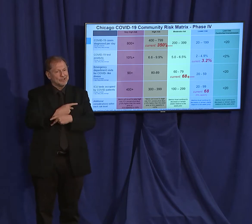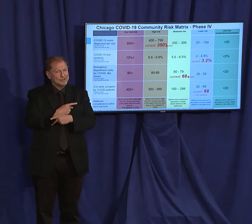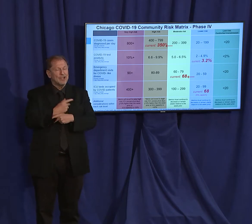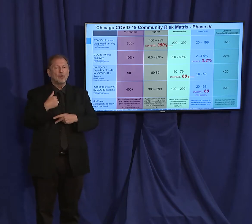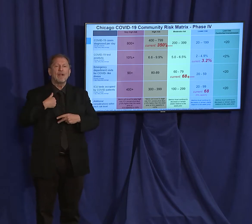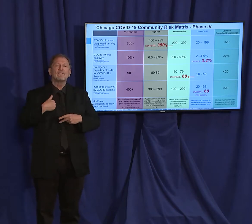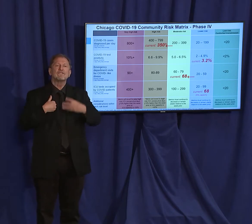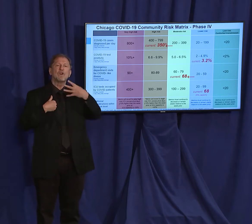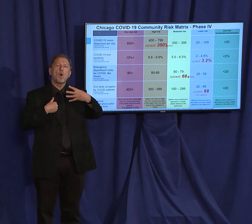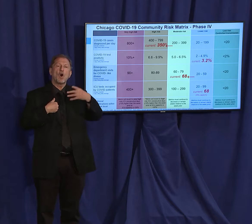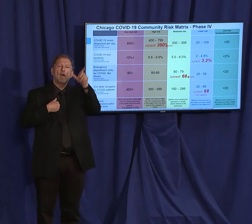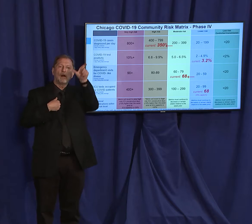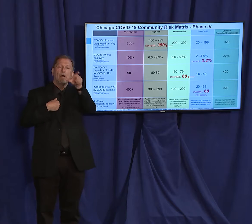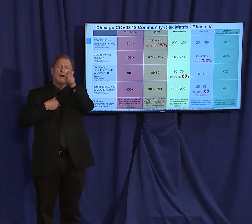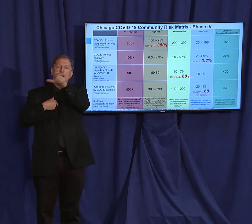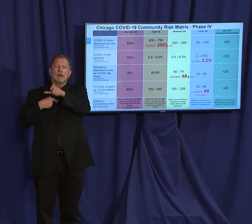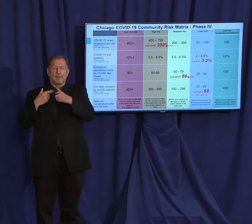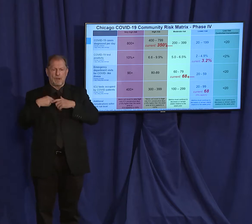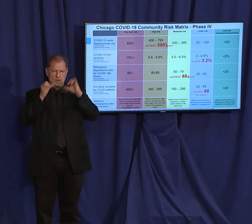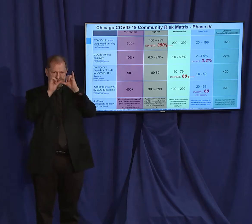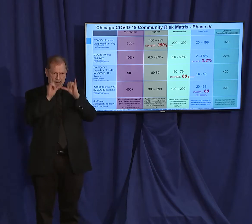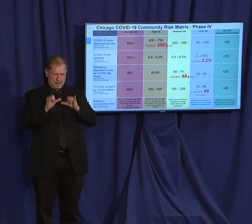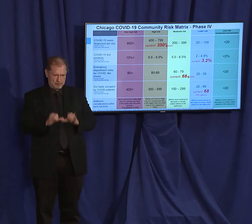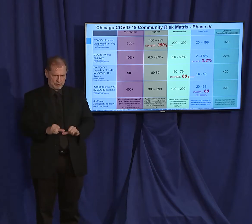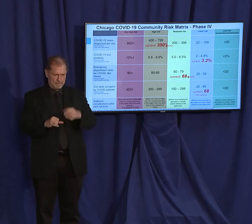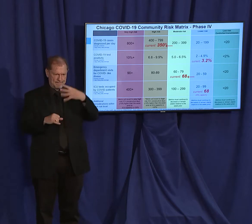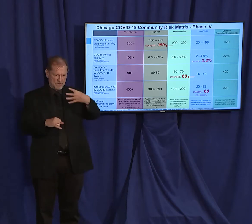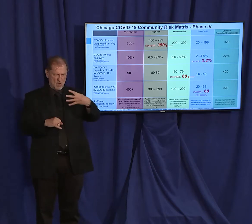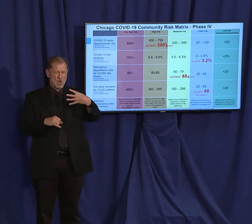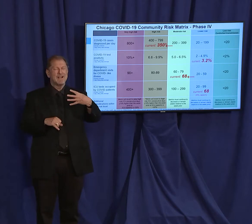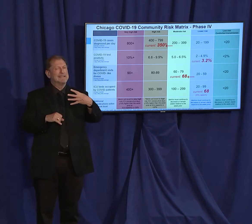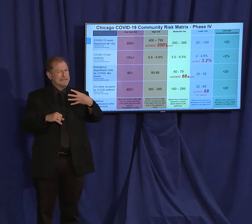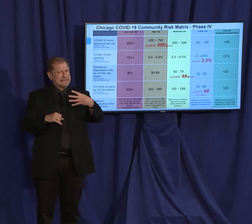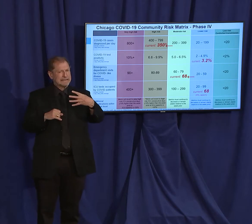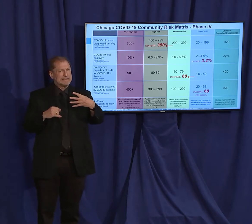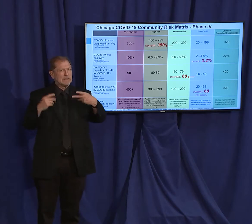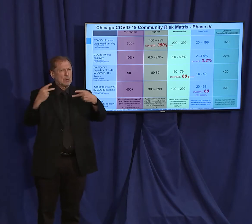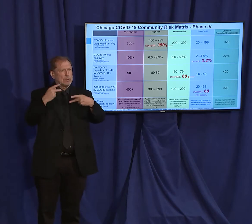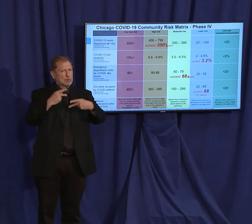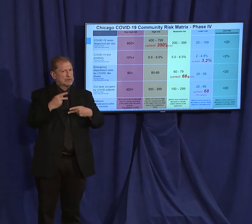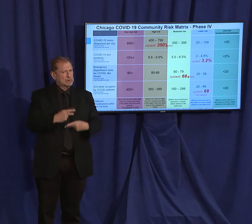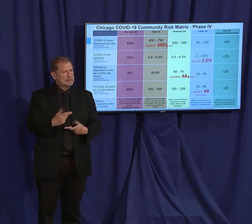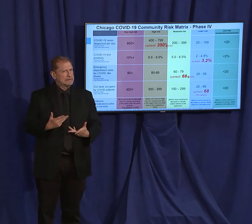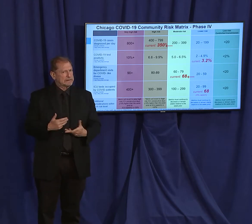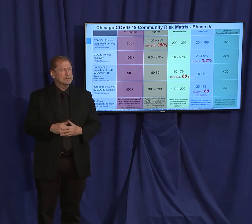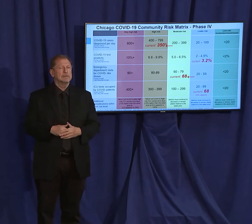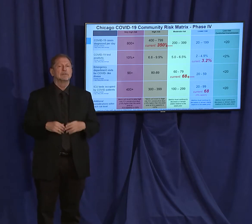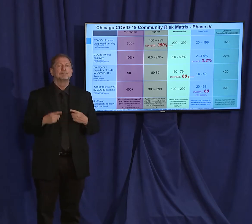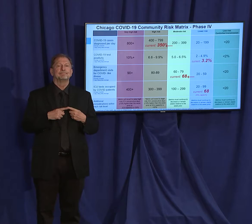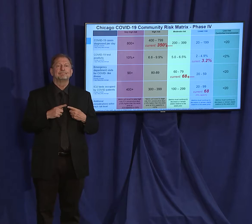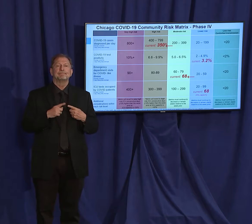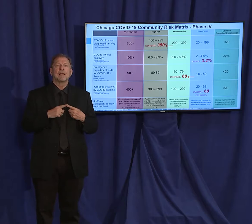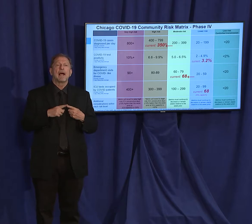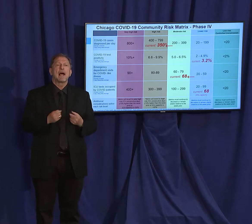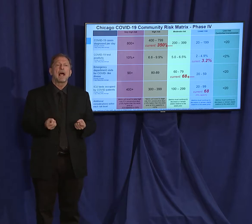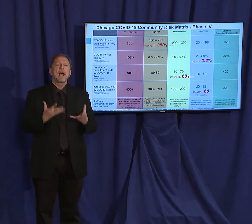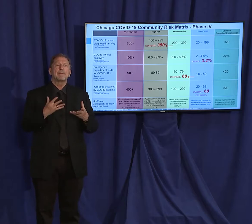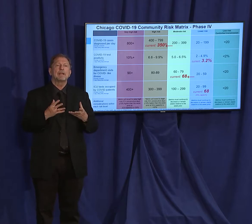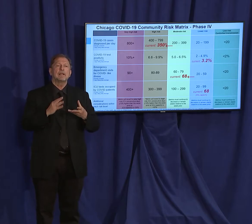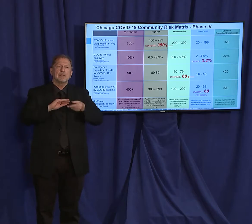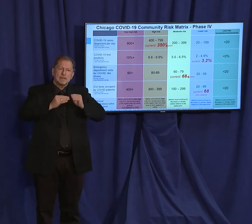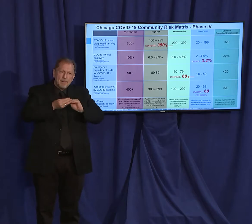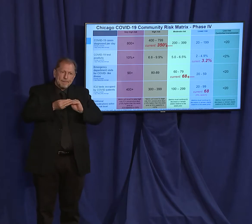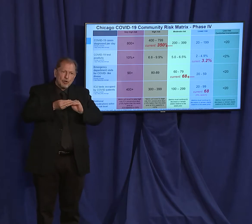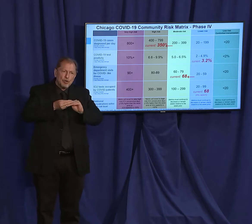key metrics that we follow for reopening. So let's talk about them one by one. First, our COVID cases per day.